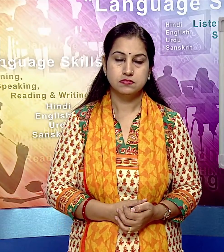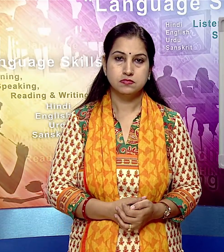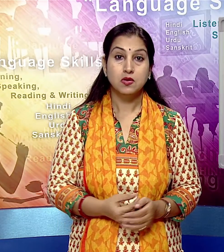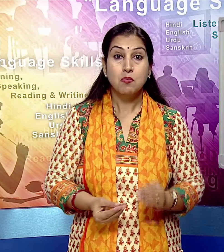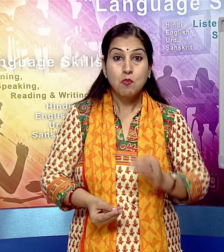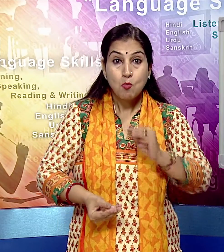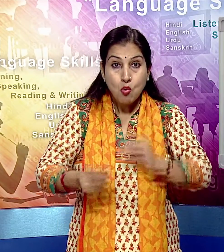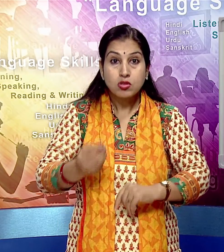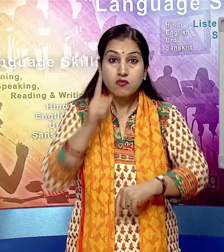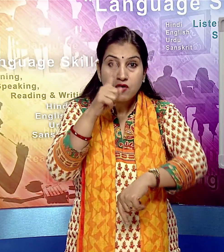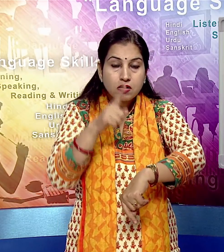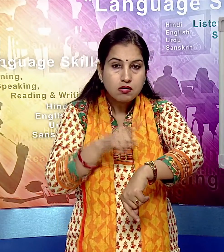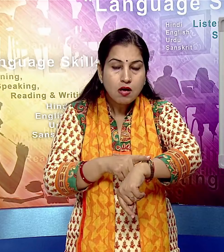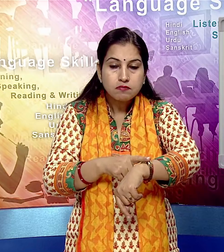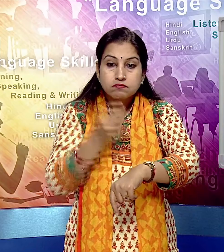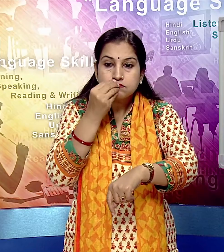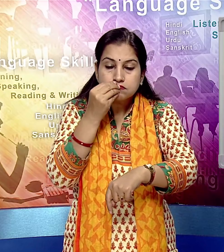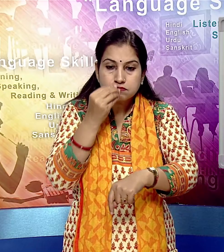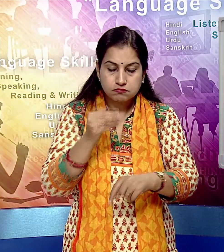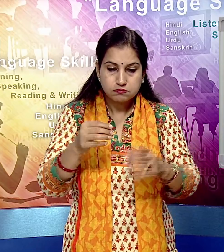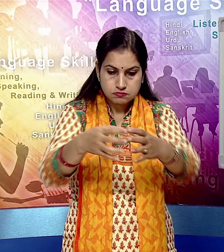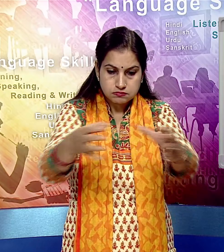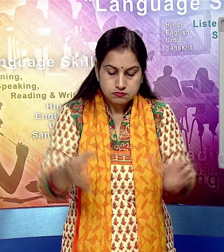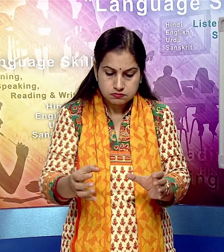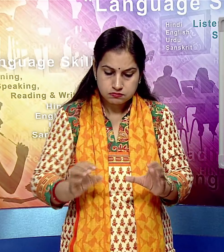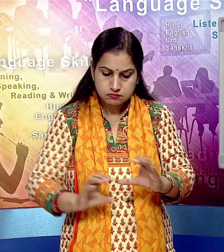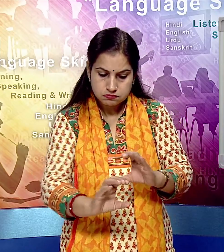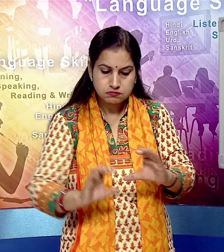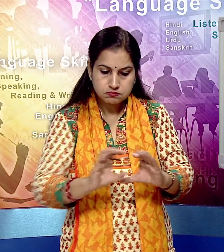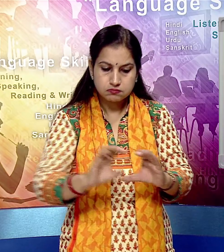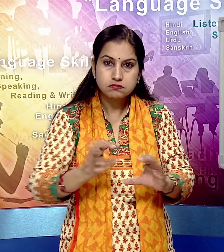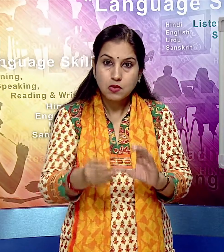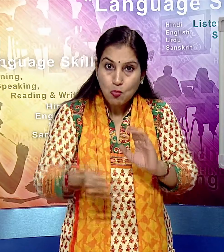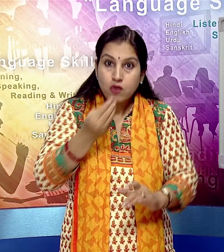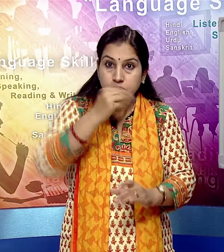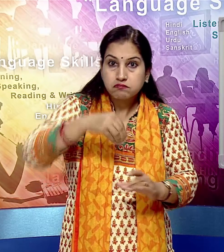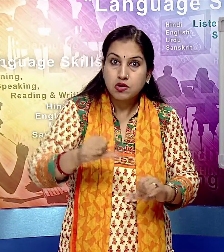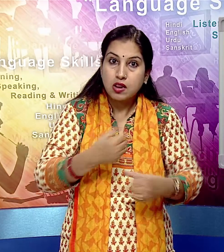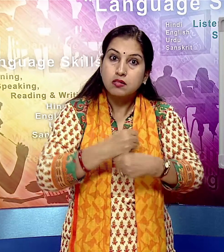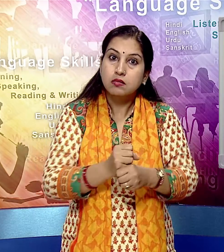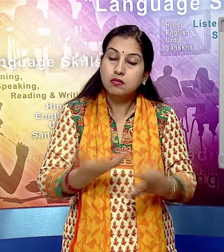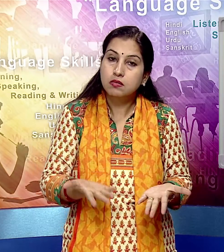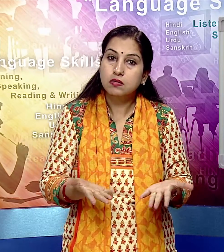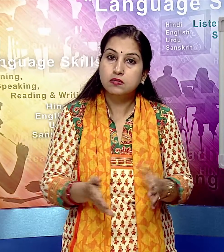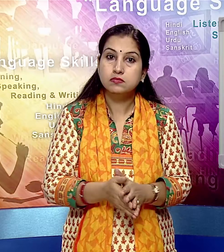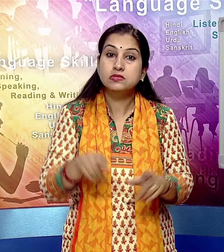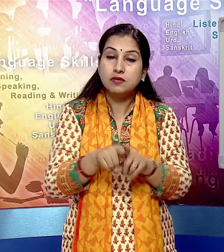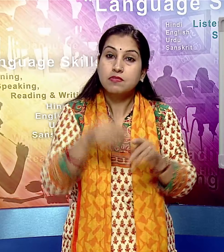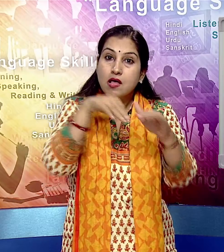More than one food can be cooked together using separators. It also preserves